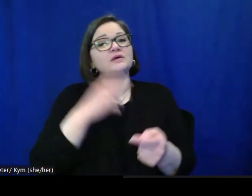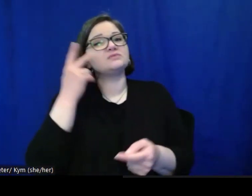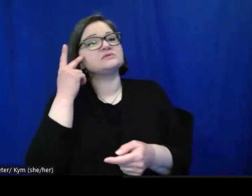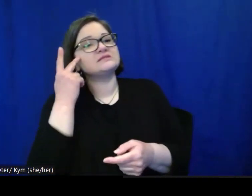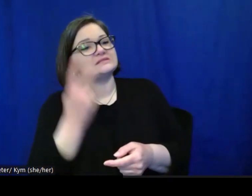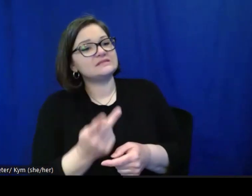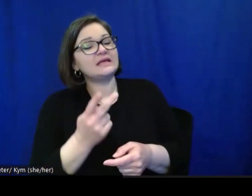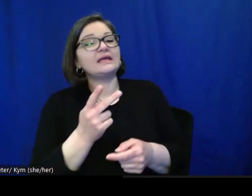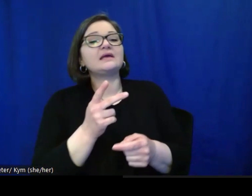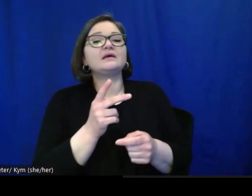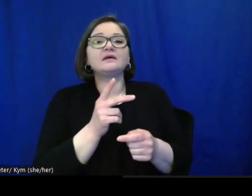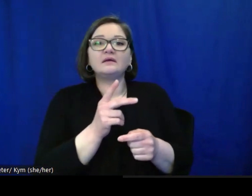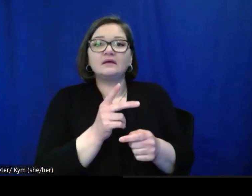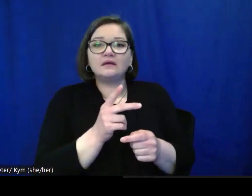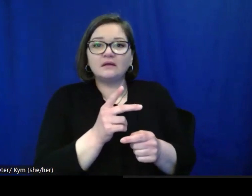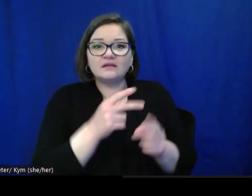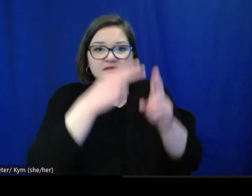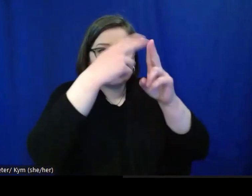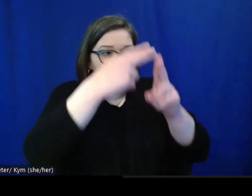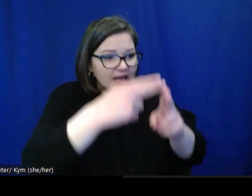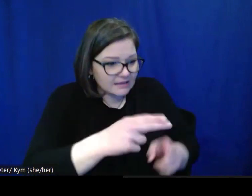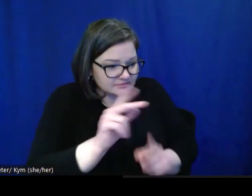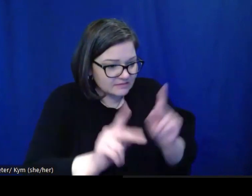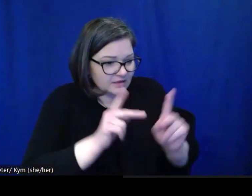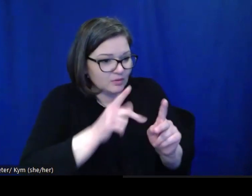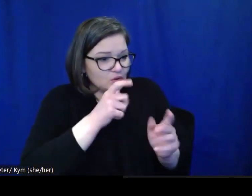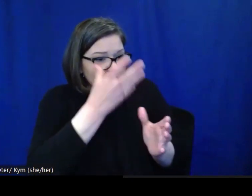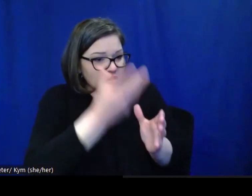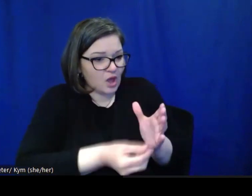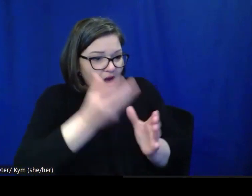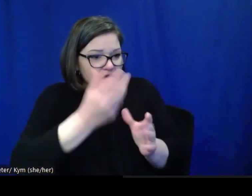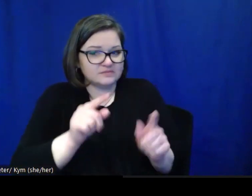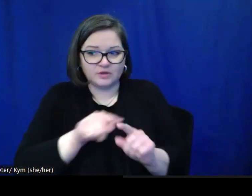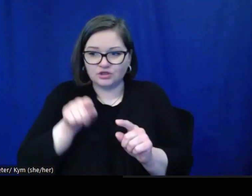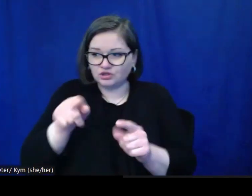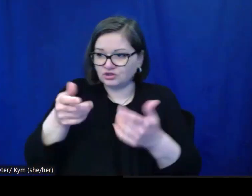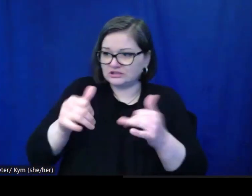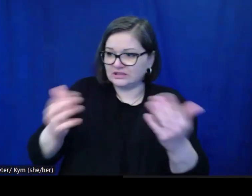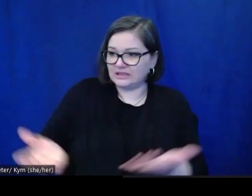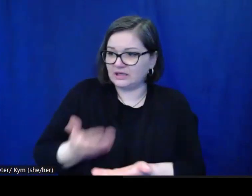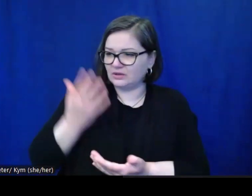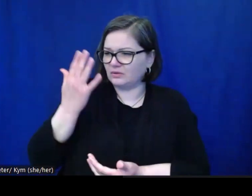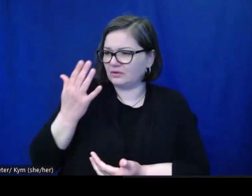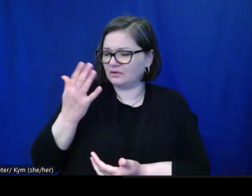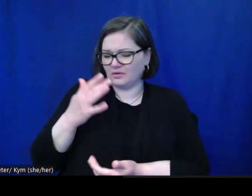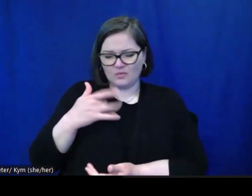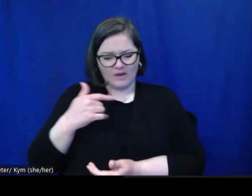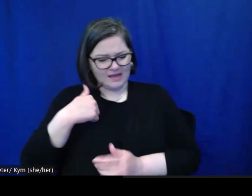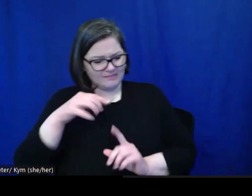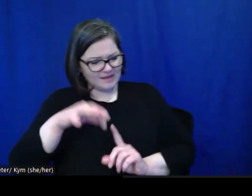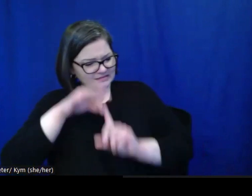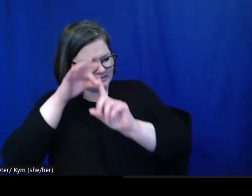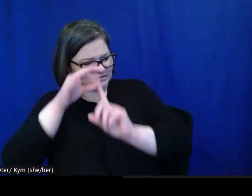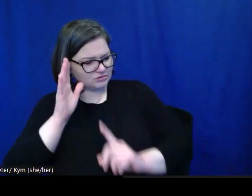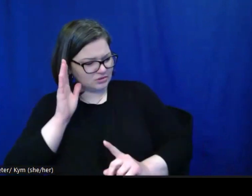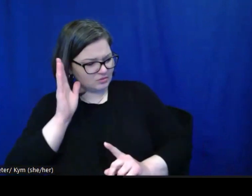you lost, and you get to be the one who stayed around. Why was I so special? I didn't deserve it. It'd been better if it had been